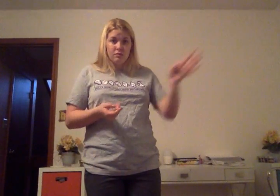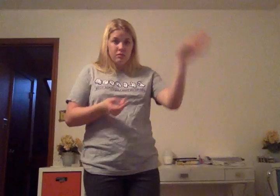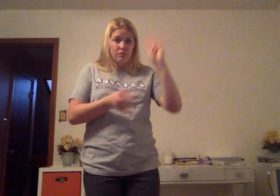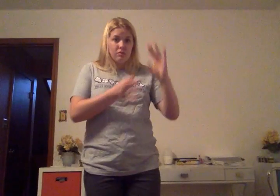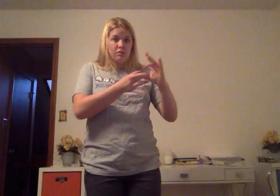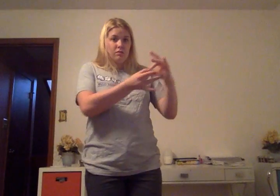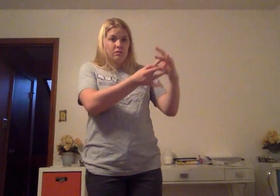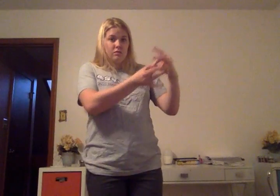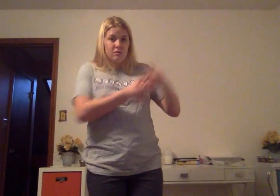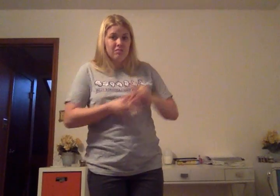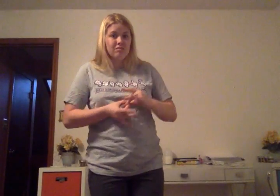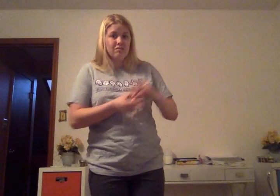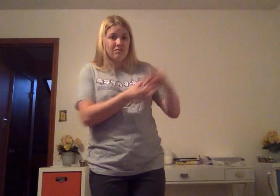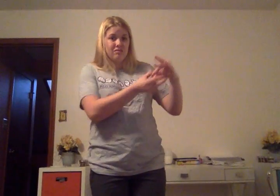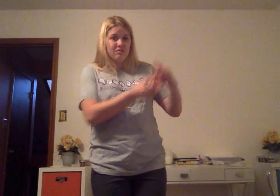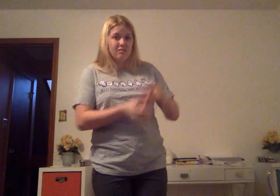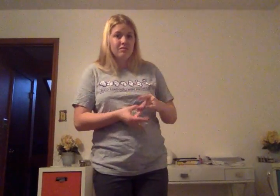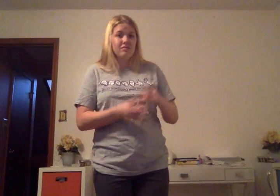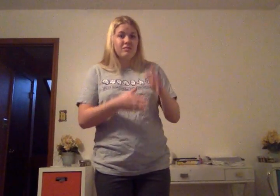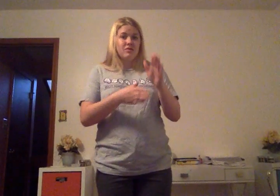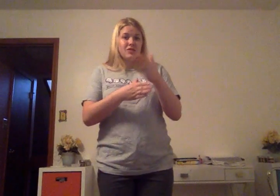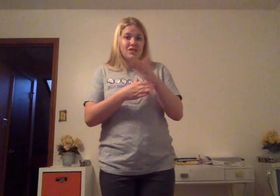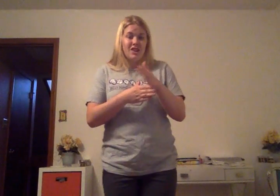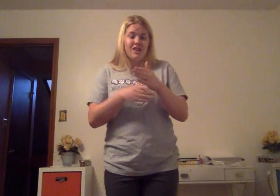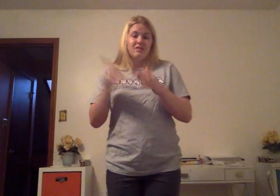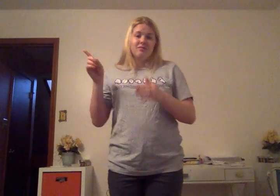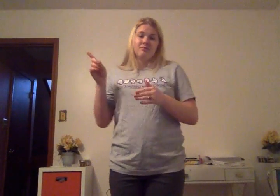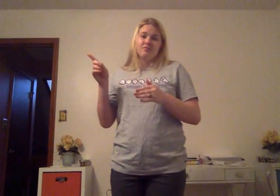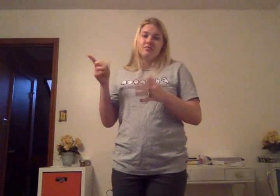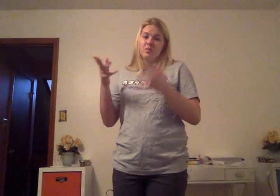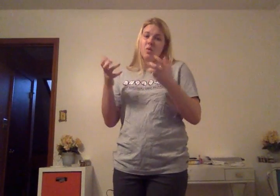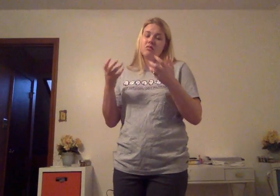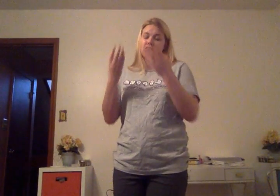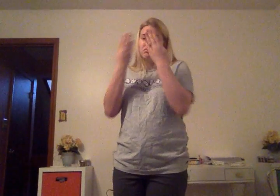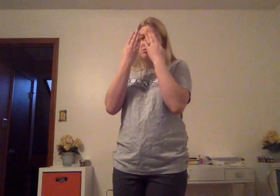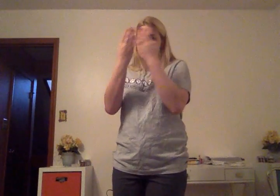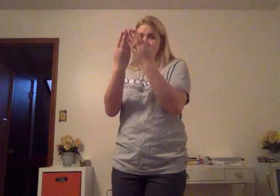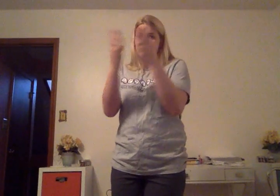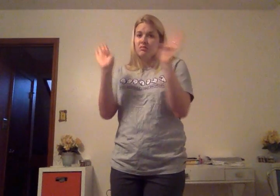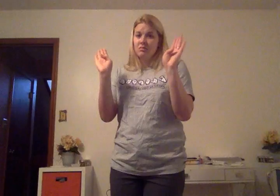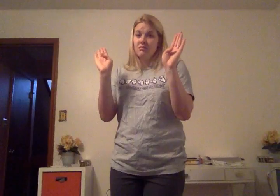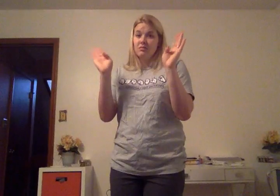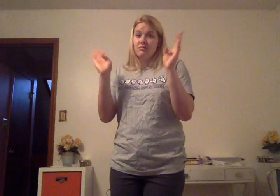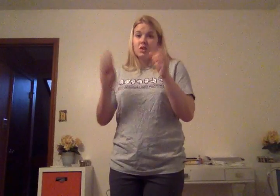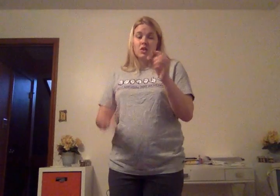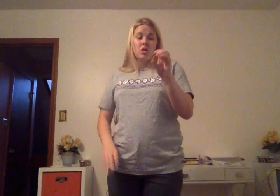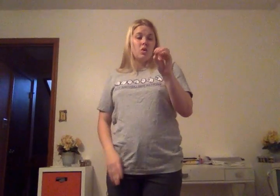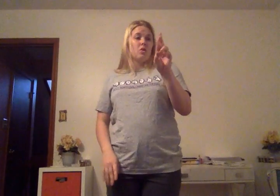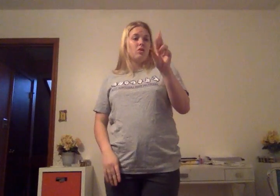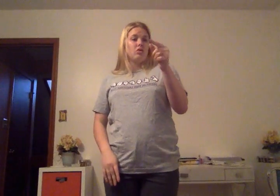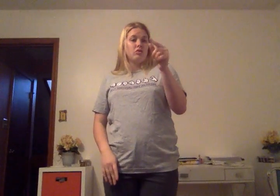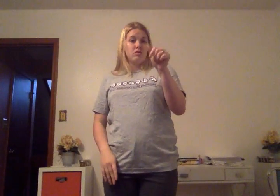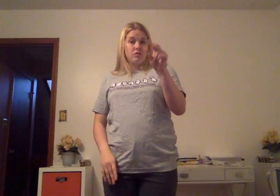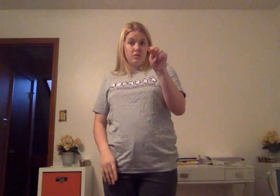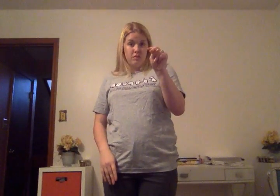God. Both chose to share their health journey because they hope others will consider organ donation. Their story has already raised awareness